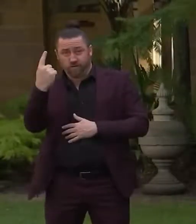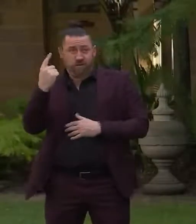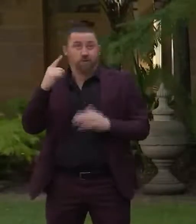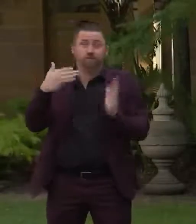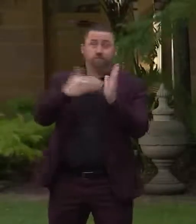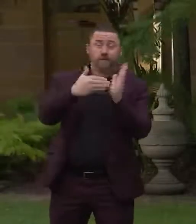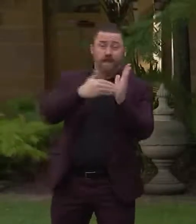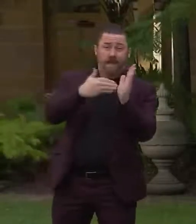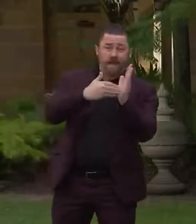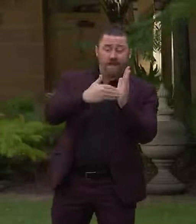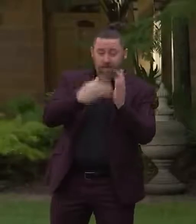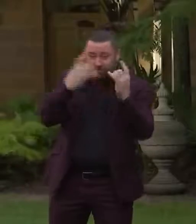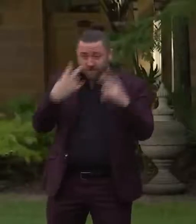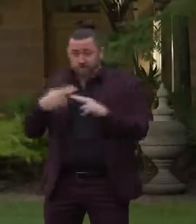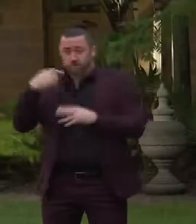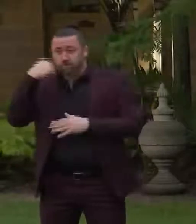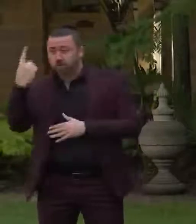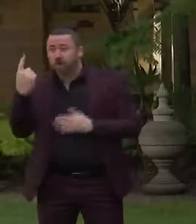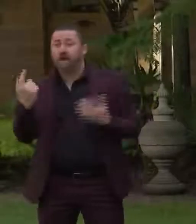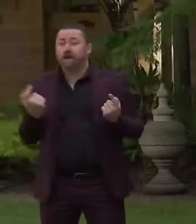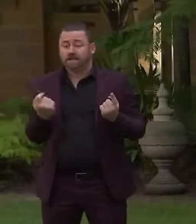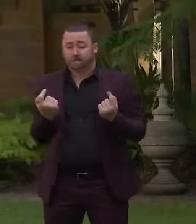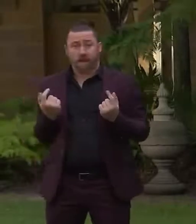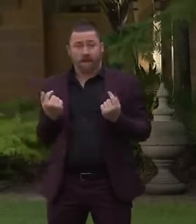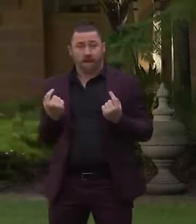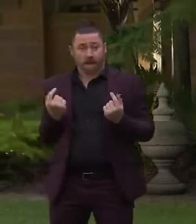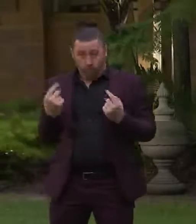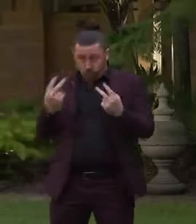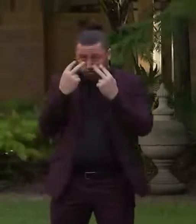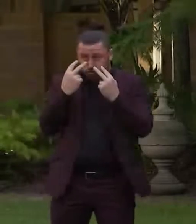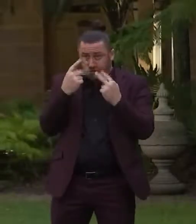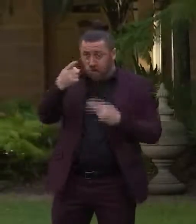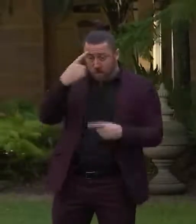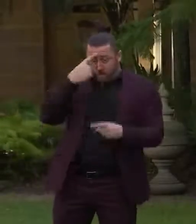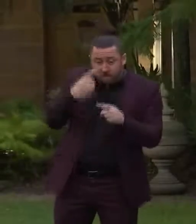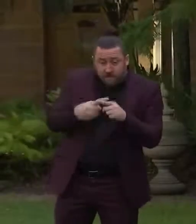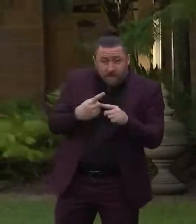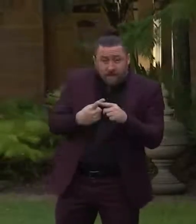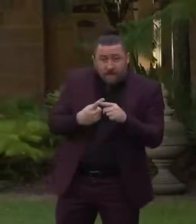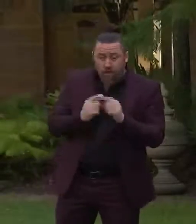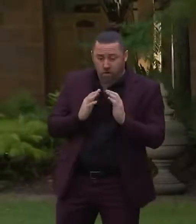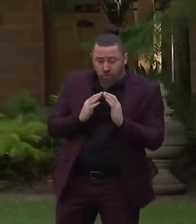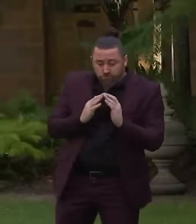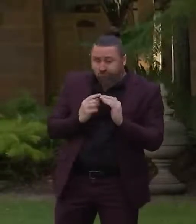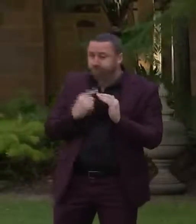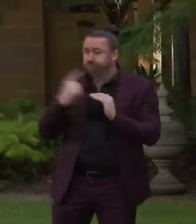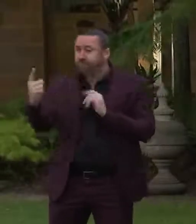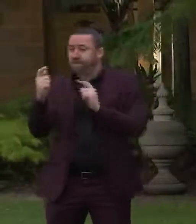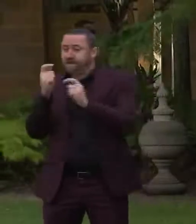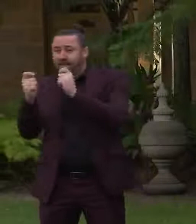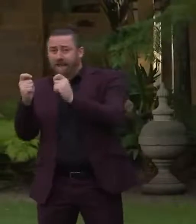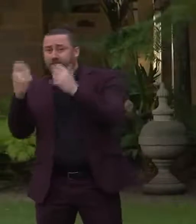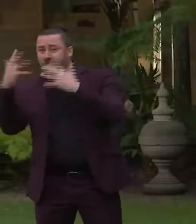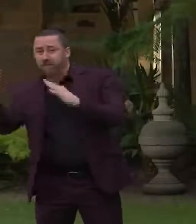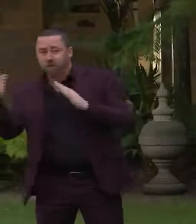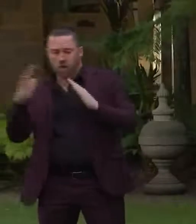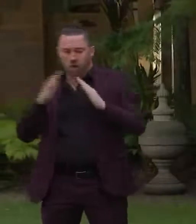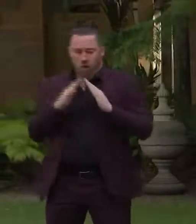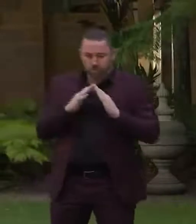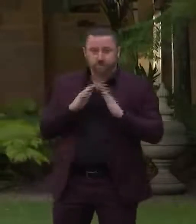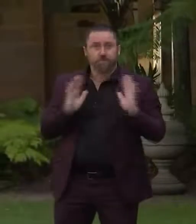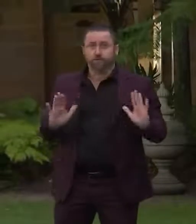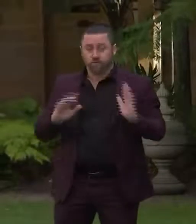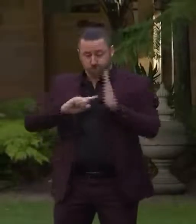this: if you are sick, have any symptoms, go and get a test. Absolutely critical that we rule